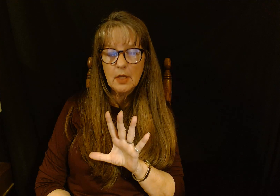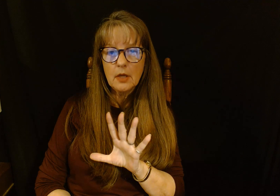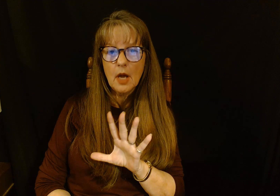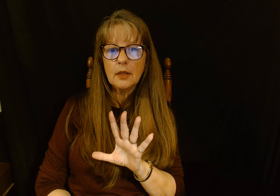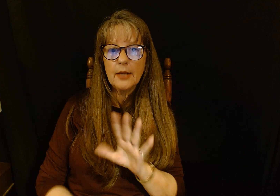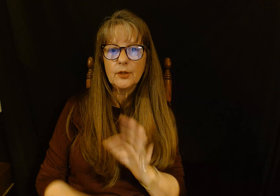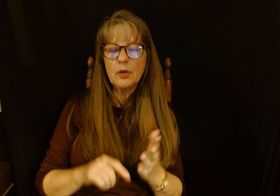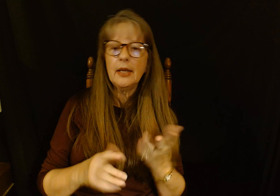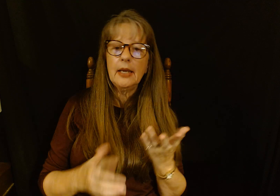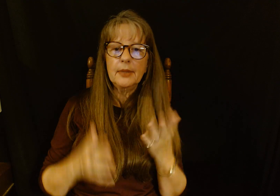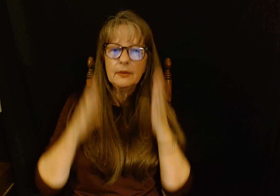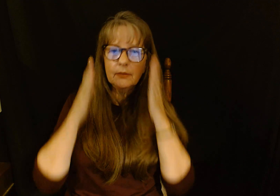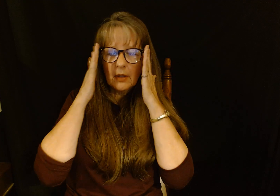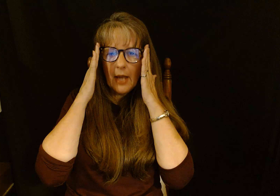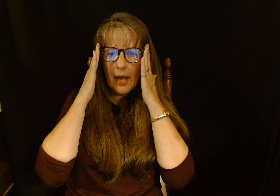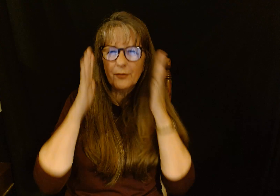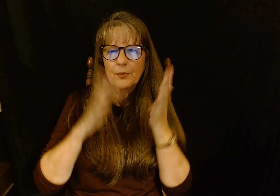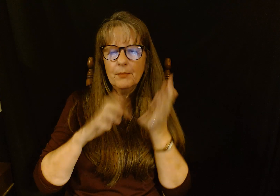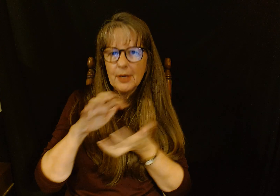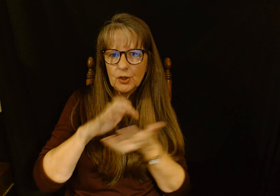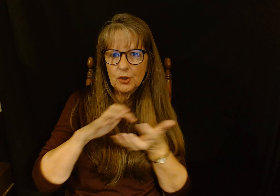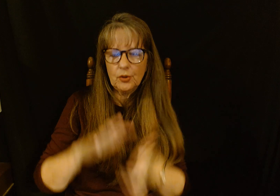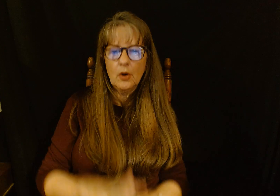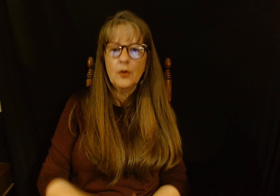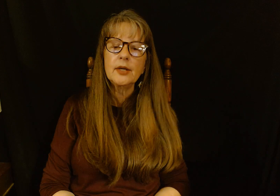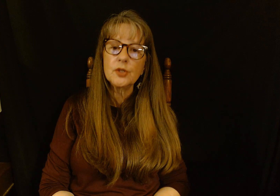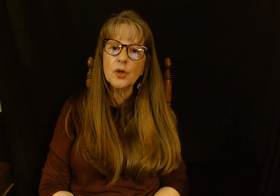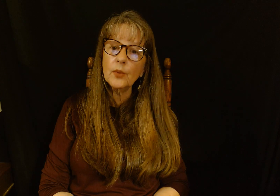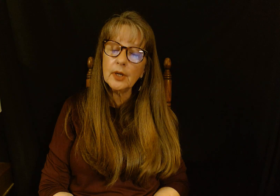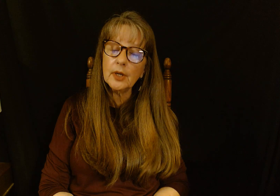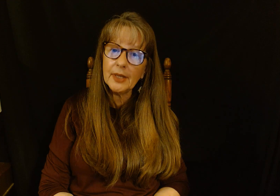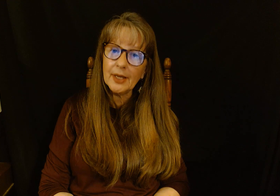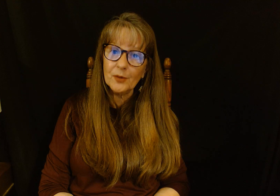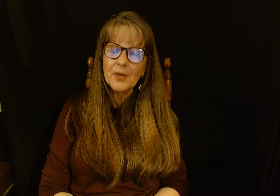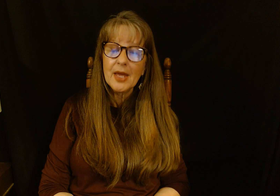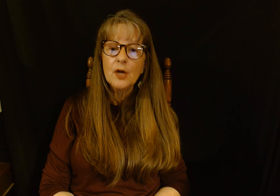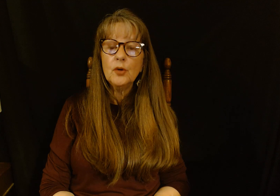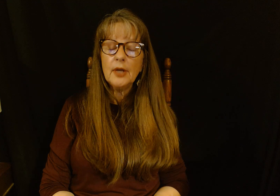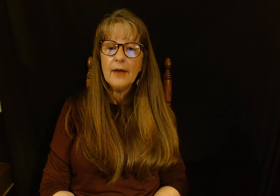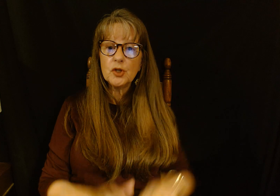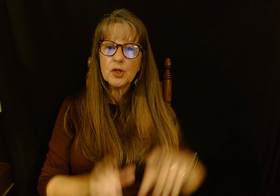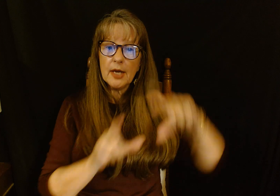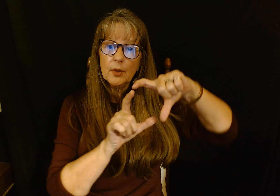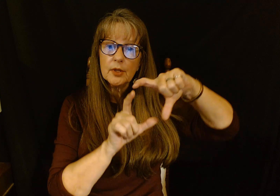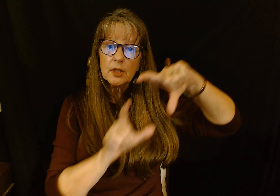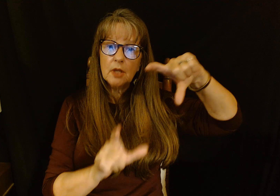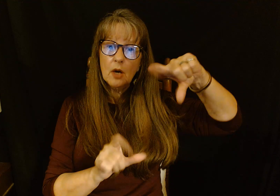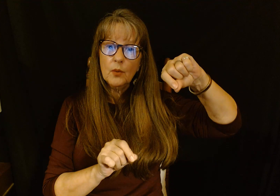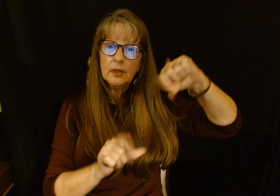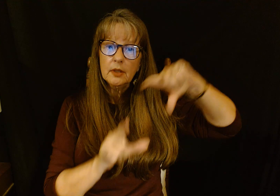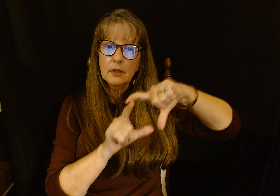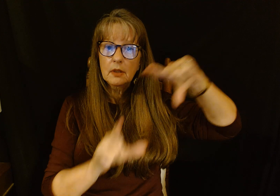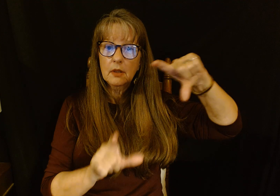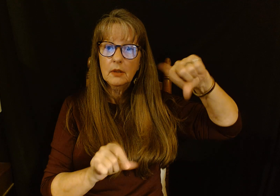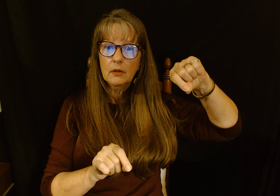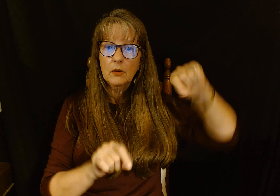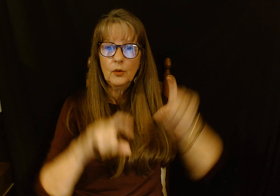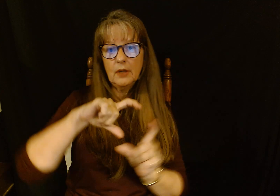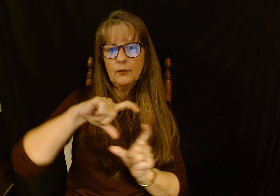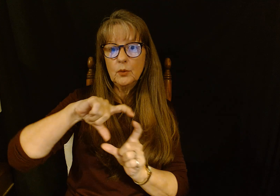not like but the kind of mixture. Okay, so here we go. You can have the check where it's a long one, or you can even with